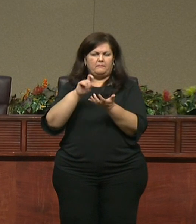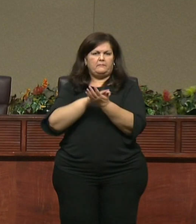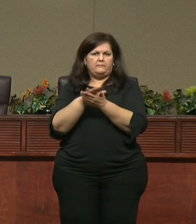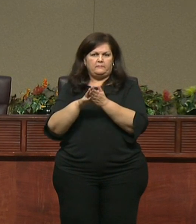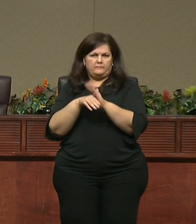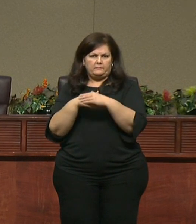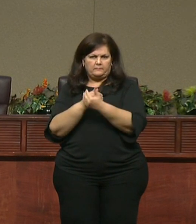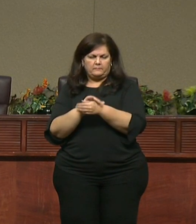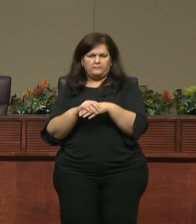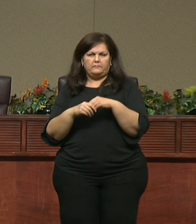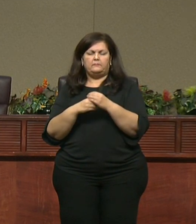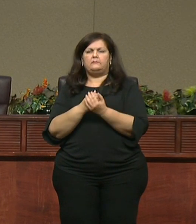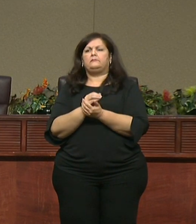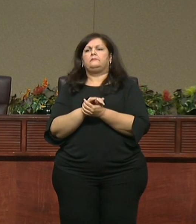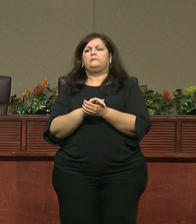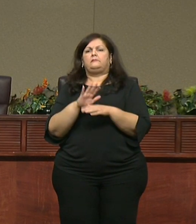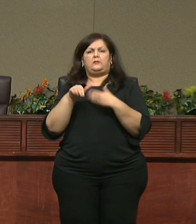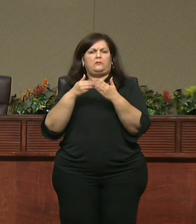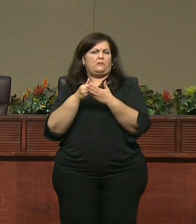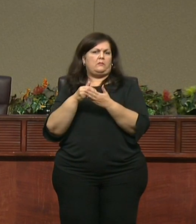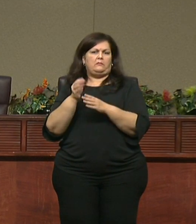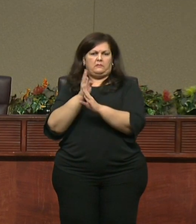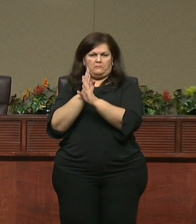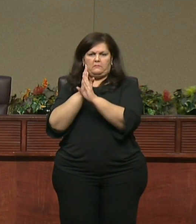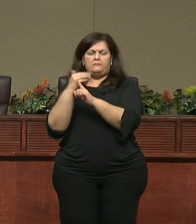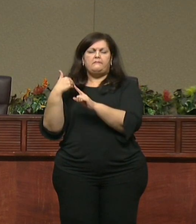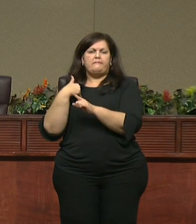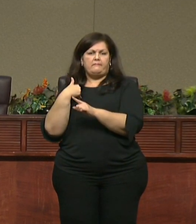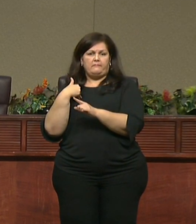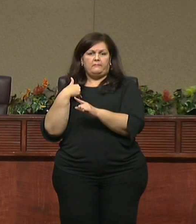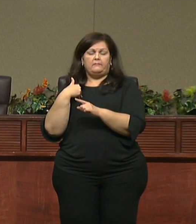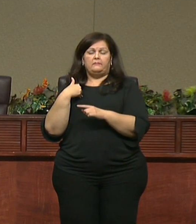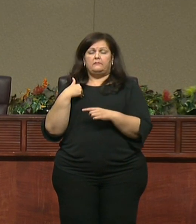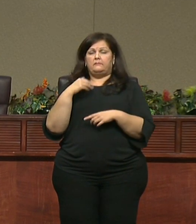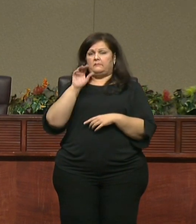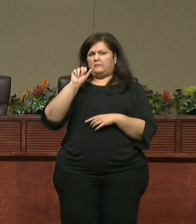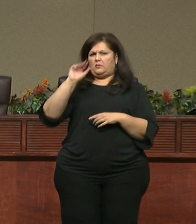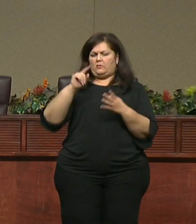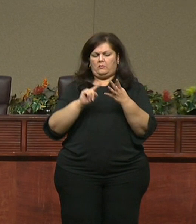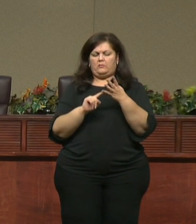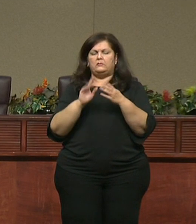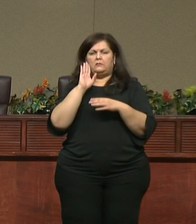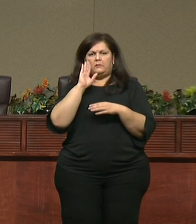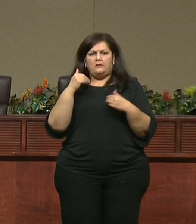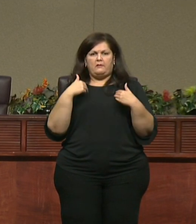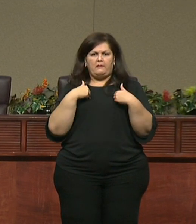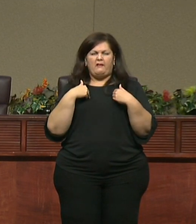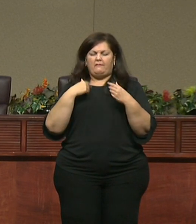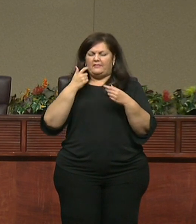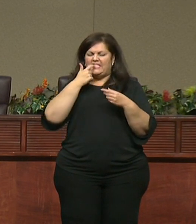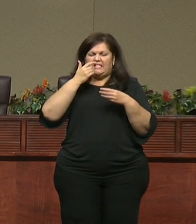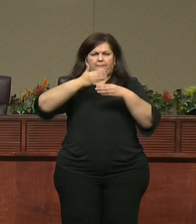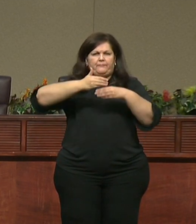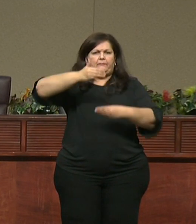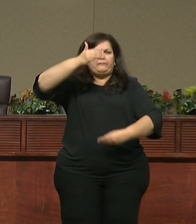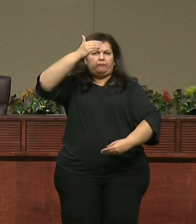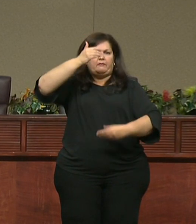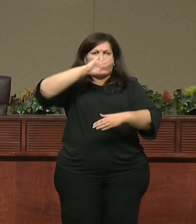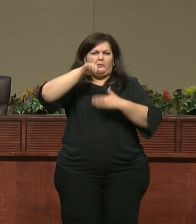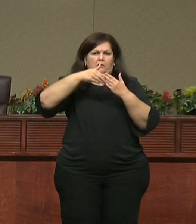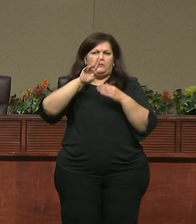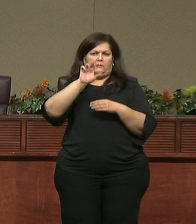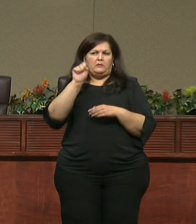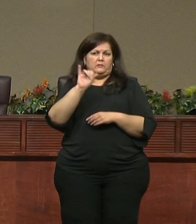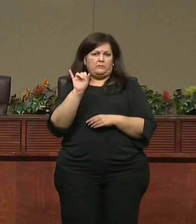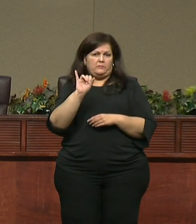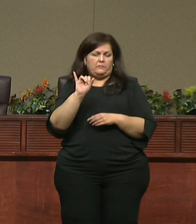sanitizers on all of the buses, and they have, by the end of August, they'll have driver protection shields installed on every single bus.